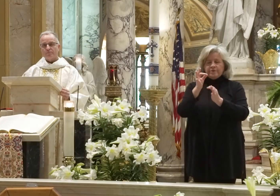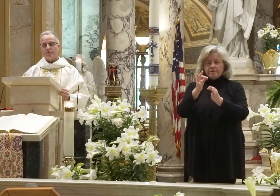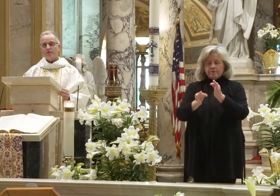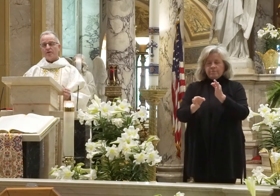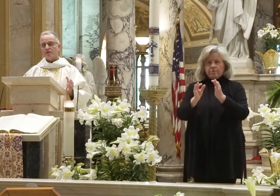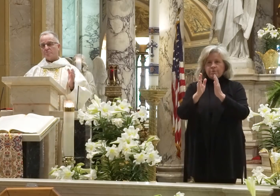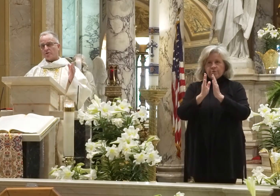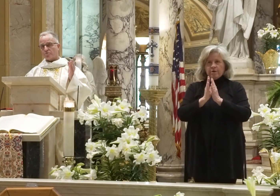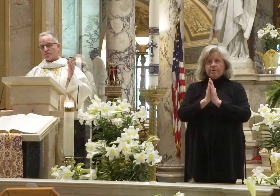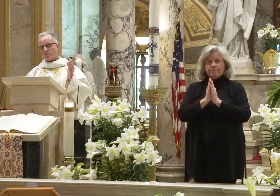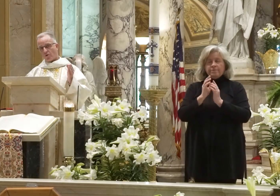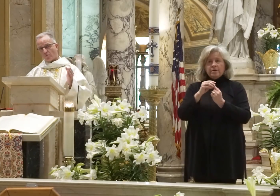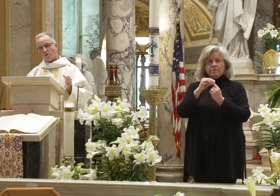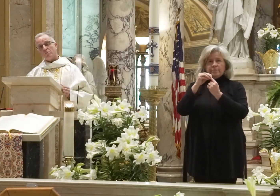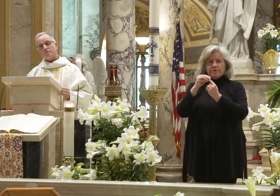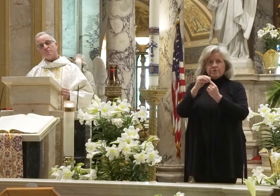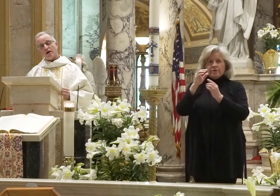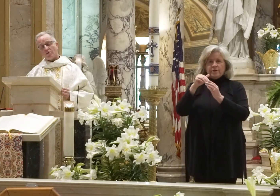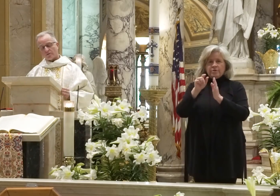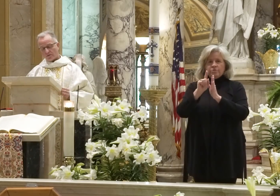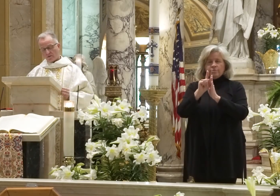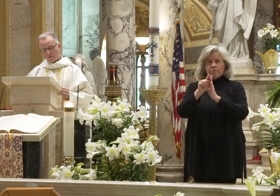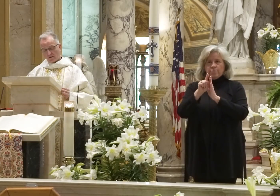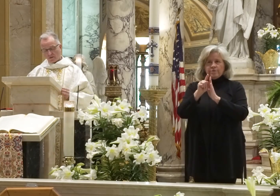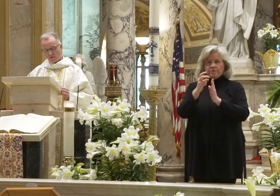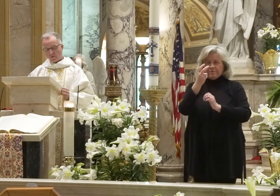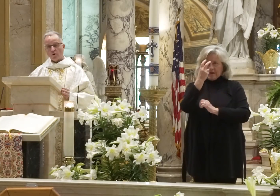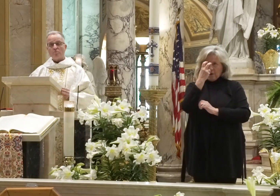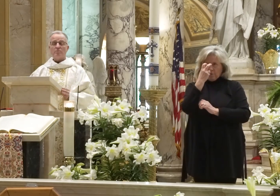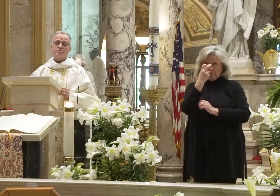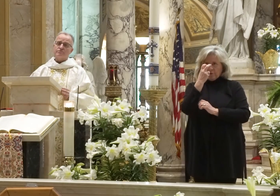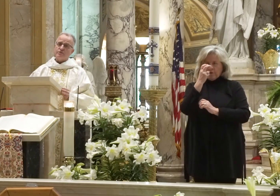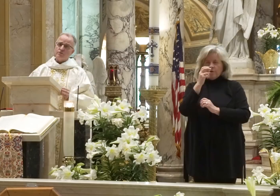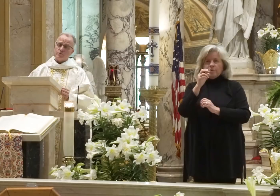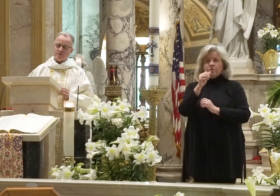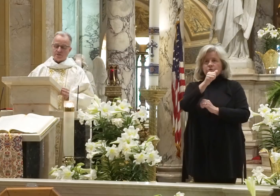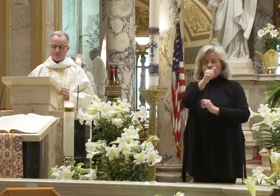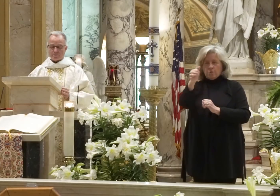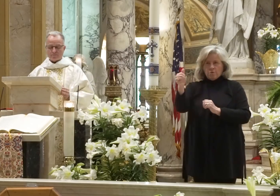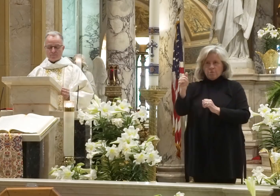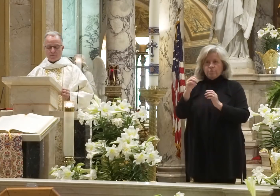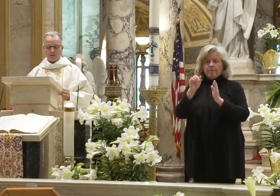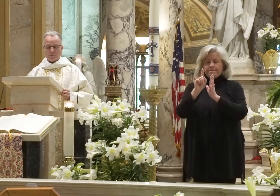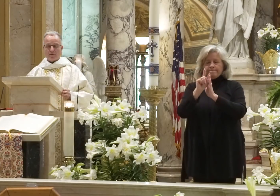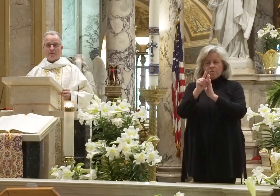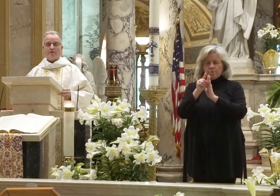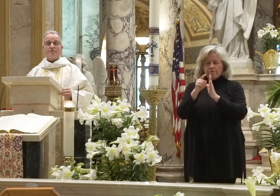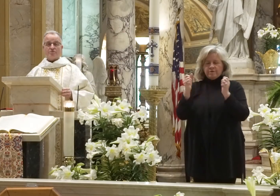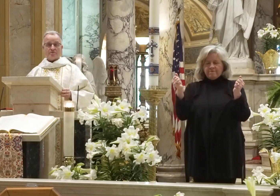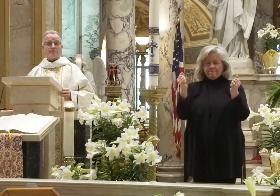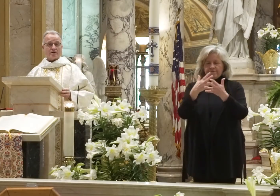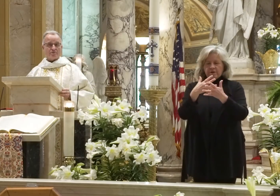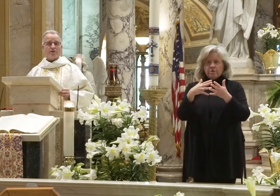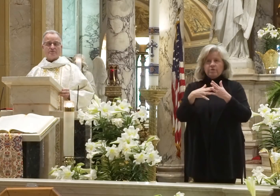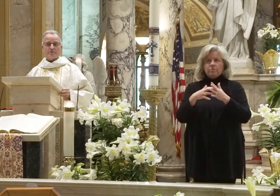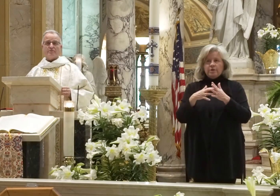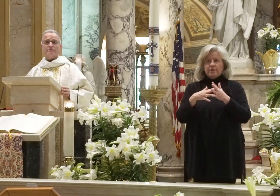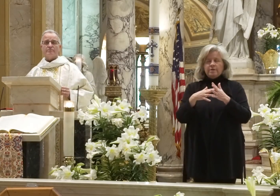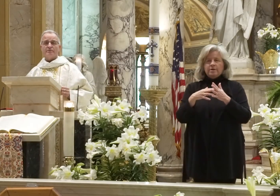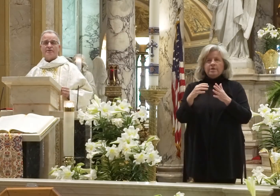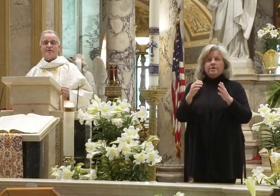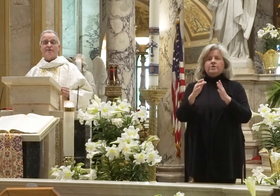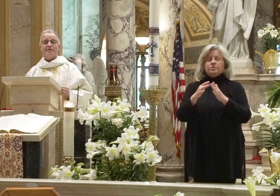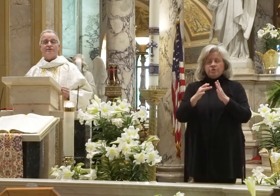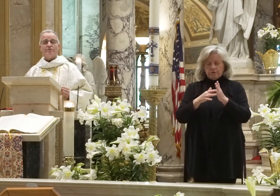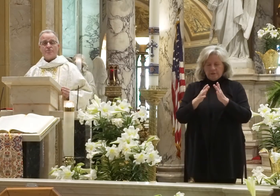prayer, especially in your own moments of doubt, your own moments of fear and weakness. Jesus, I trust in